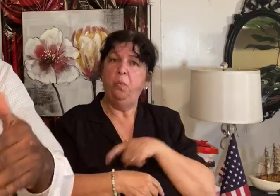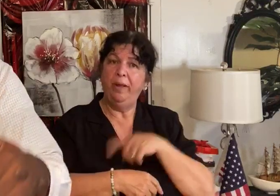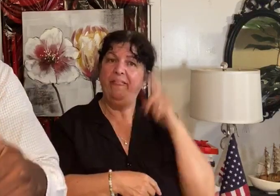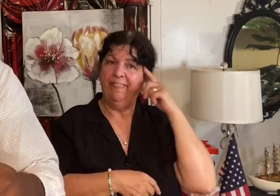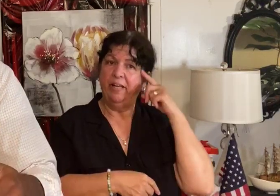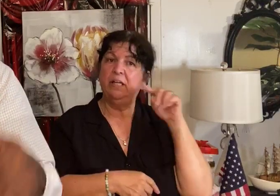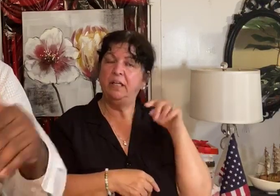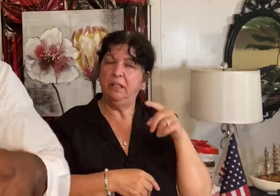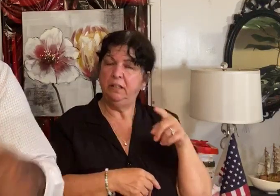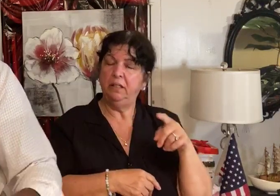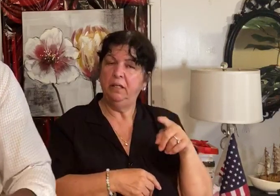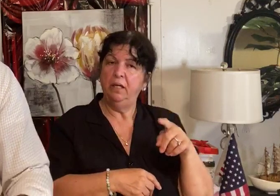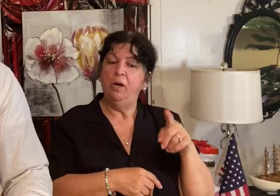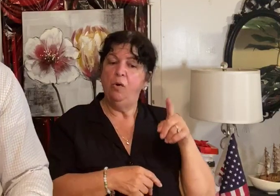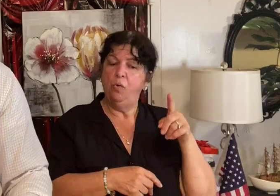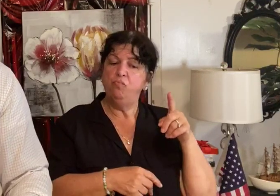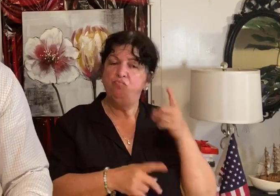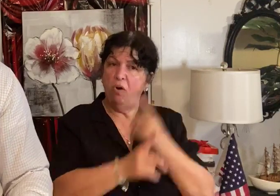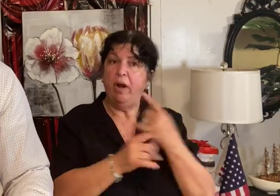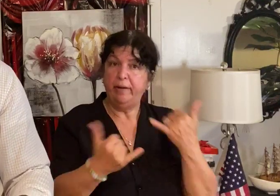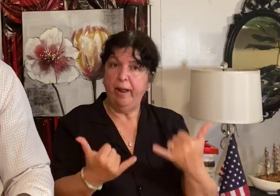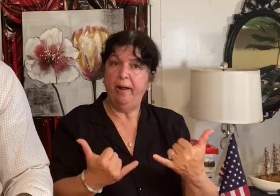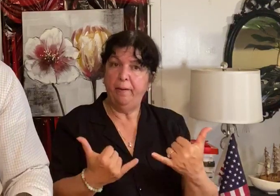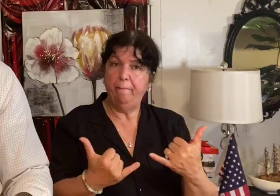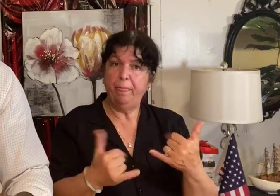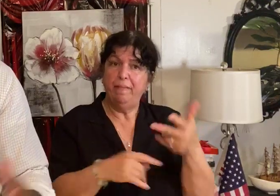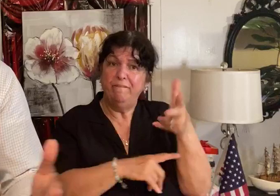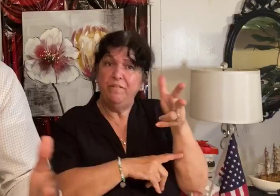We're doing this right now because